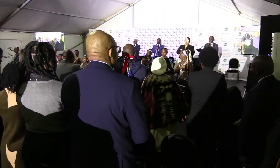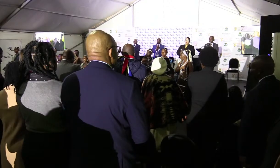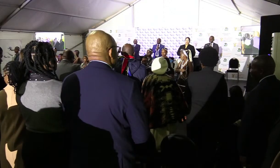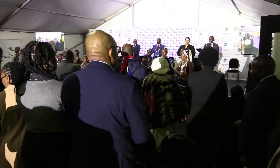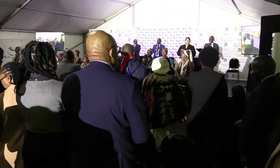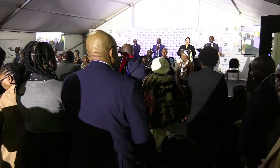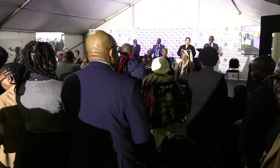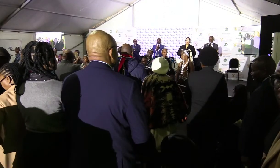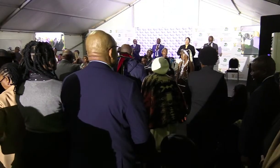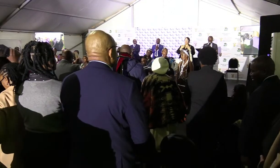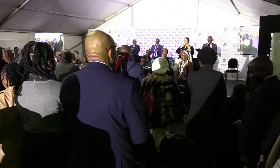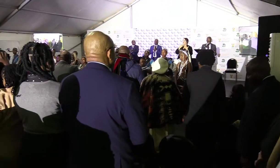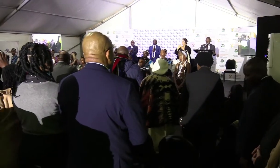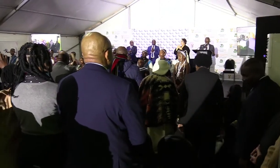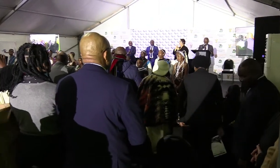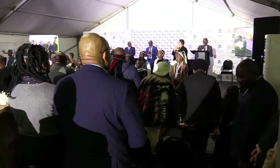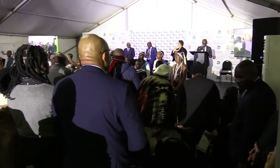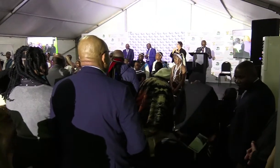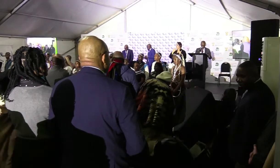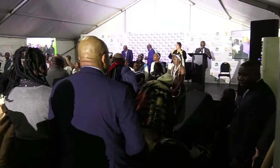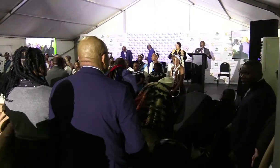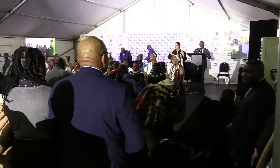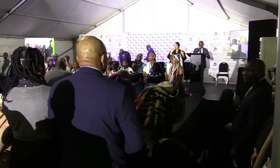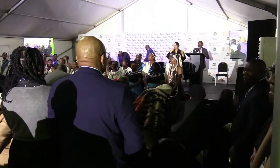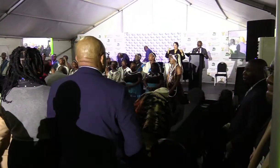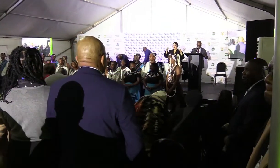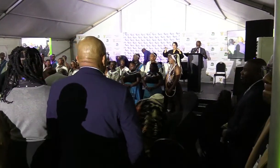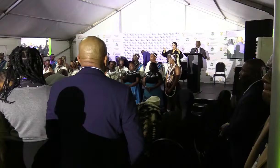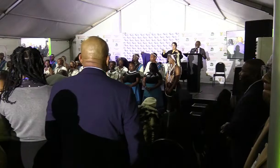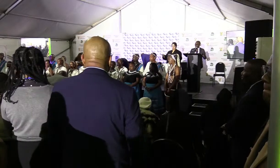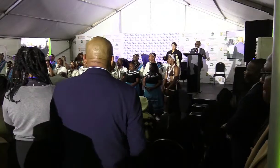Thank you. Thank you. Let us settle down.